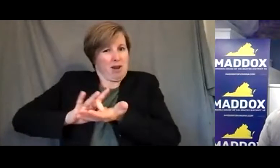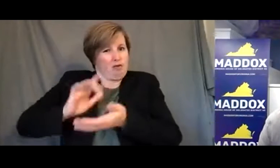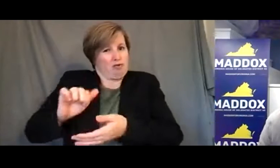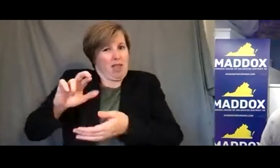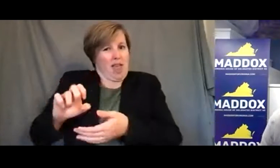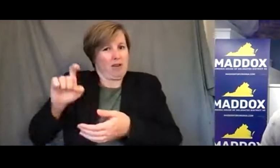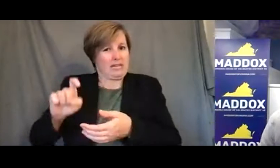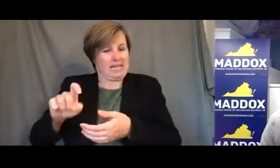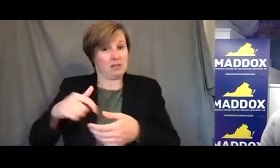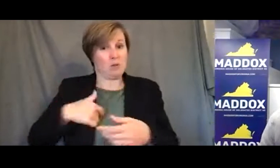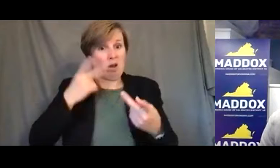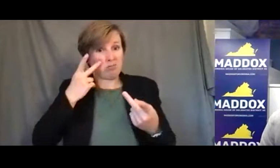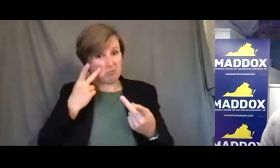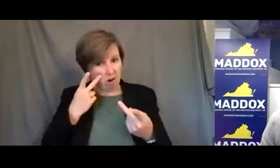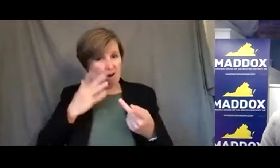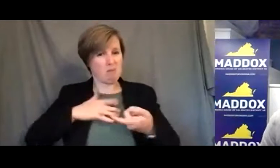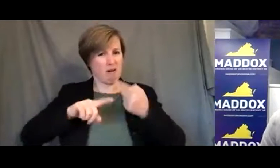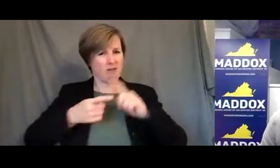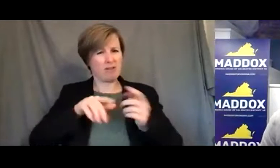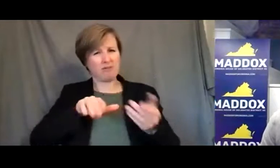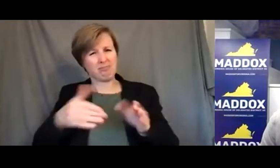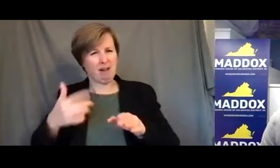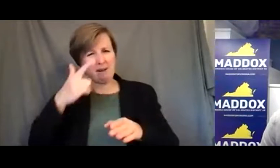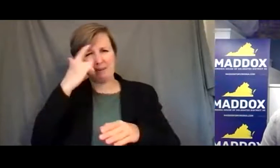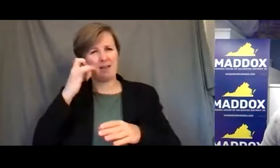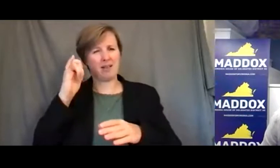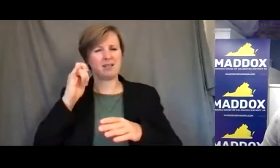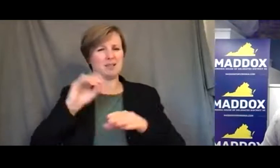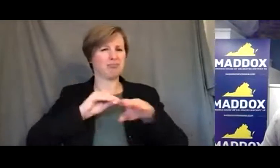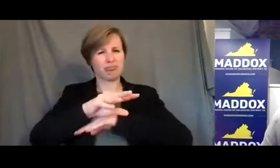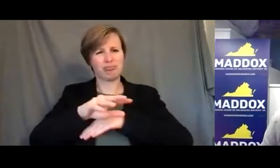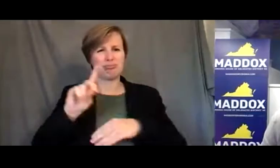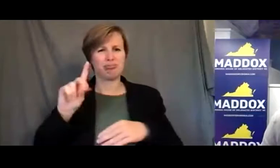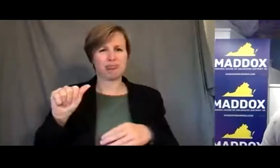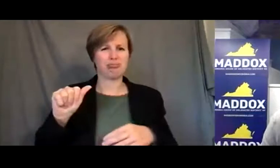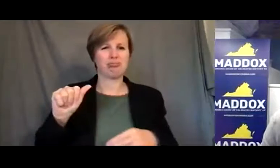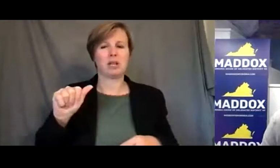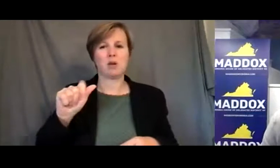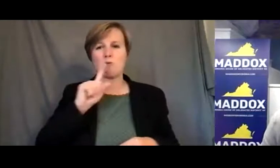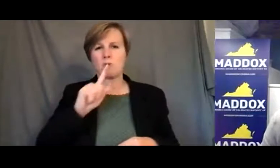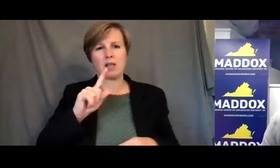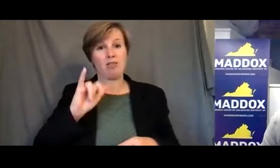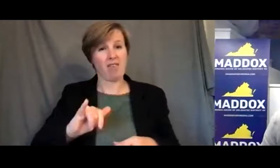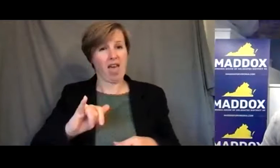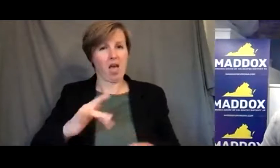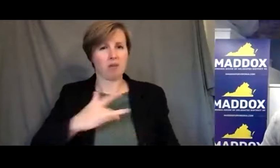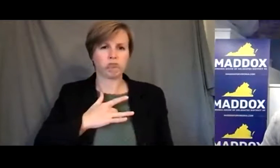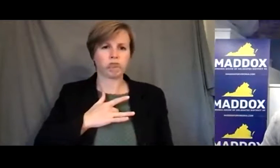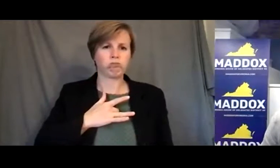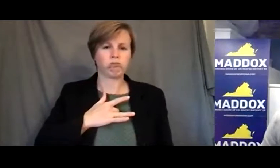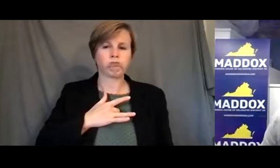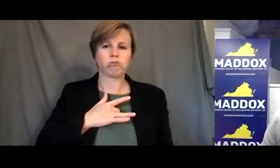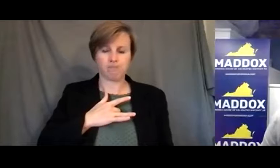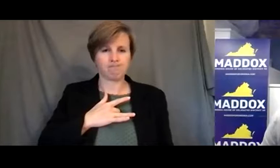die as a result of that disability was profoundly motivating to me. And you have an